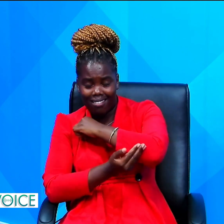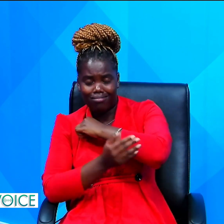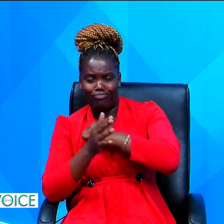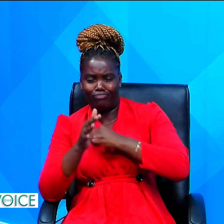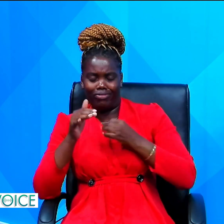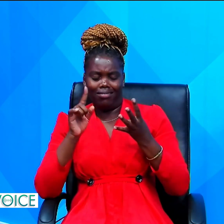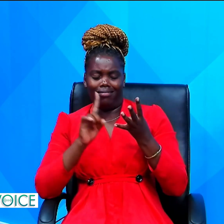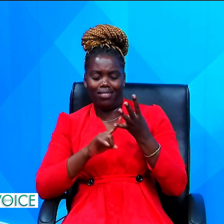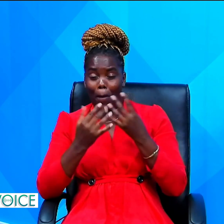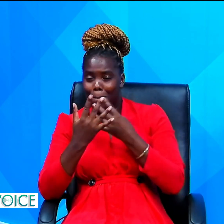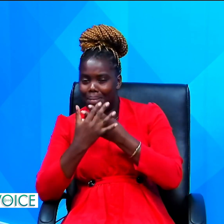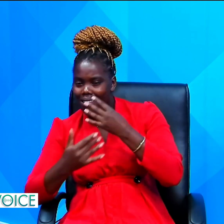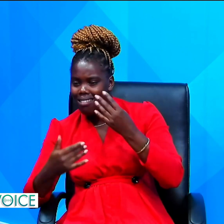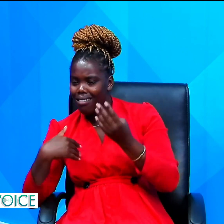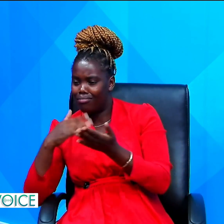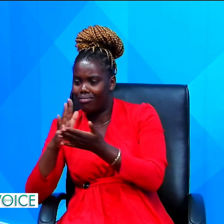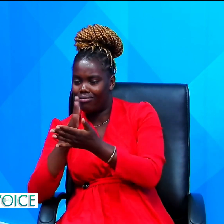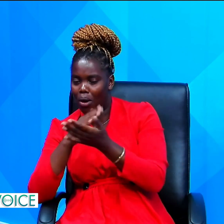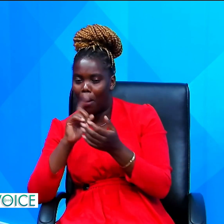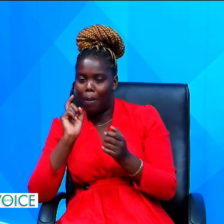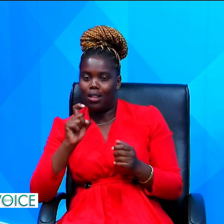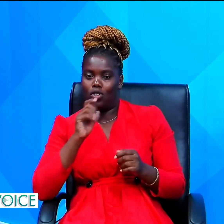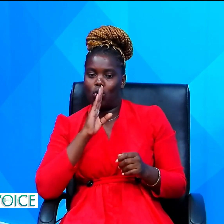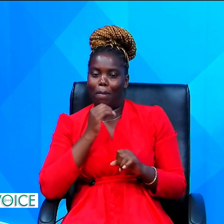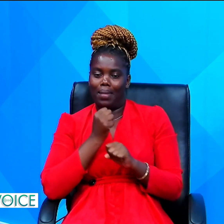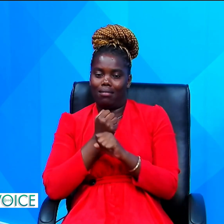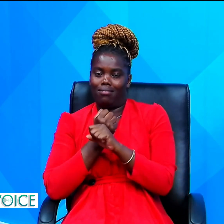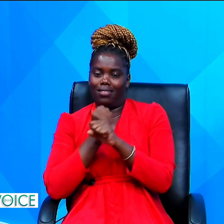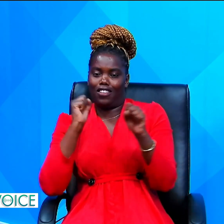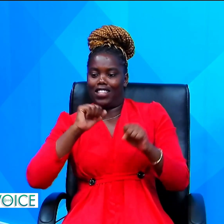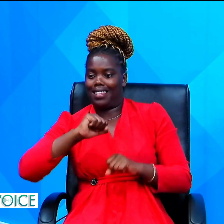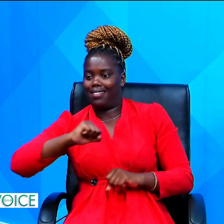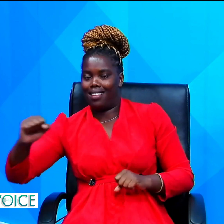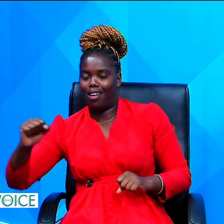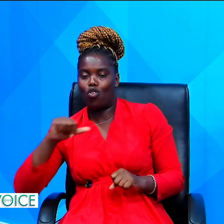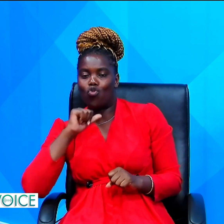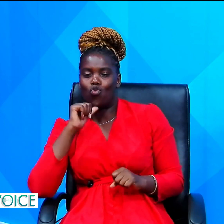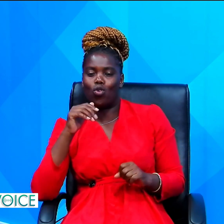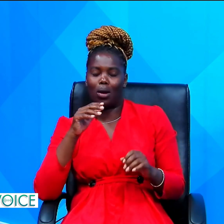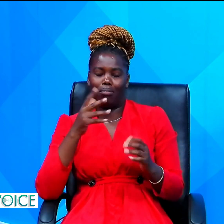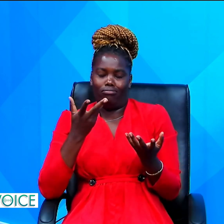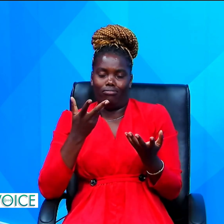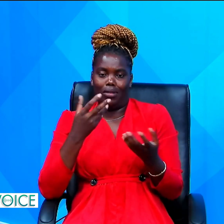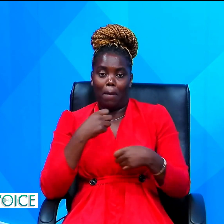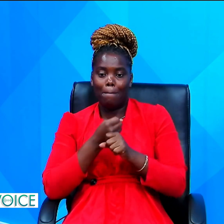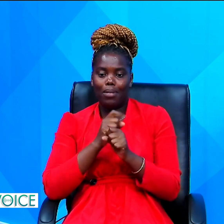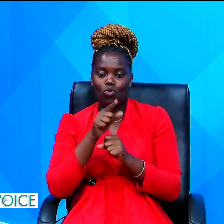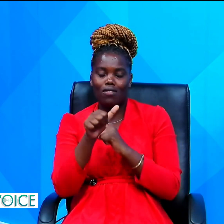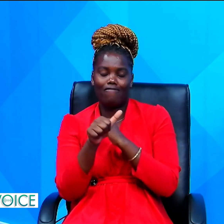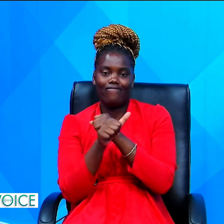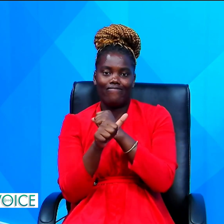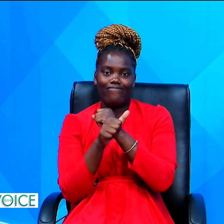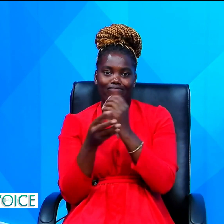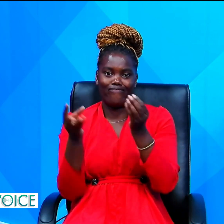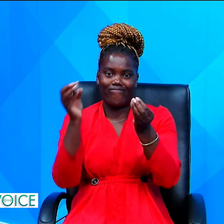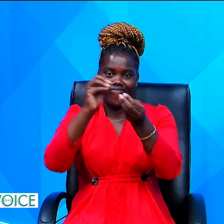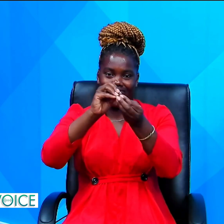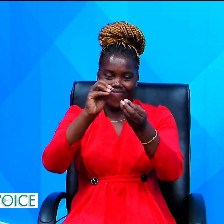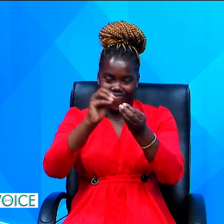alcohol, pregnancy, blood transfusion. And to be on the safer side, make sure you